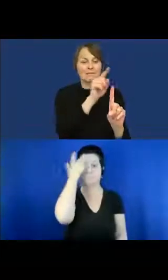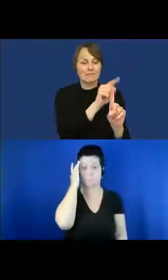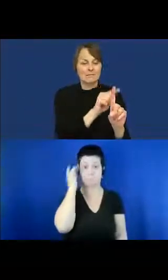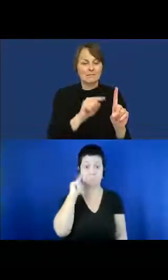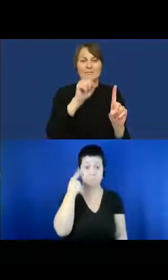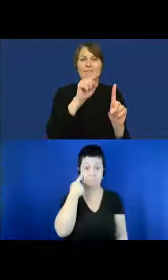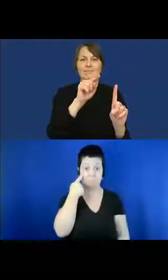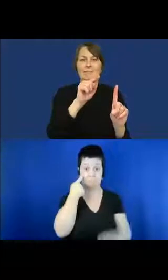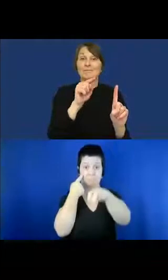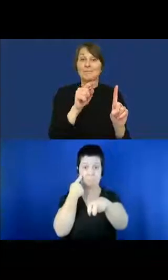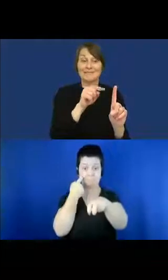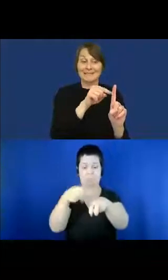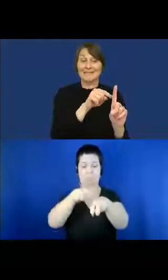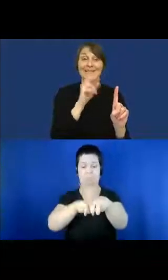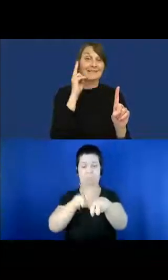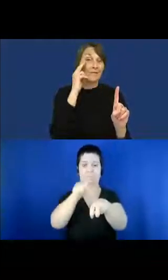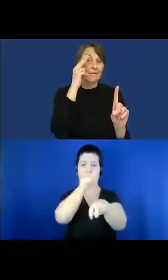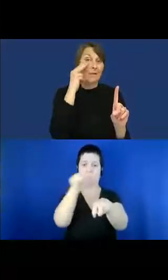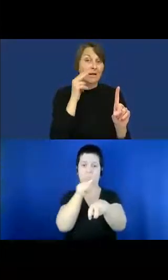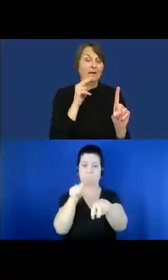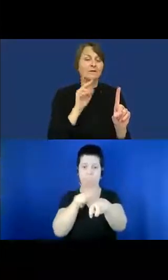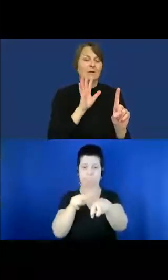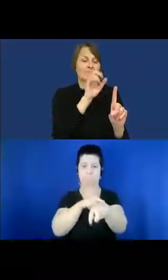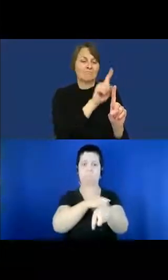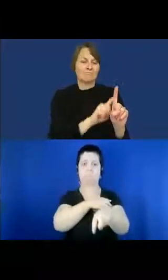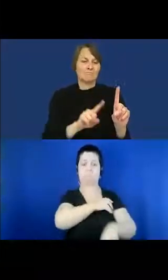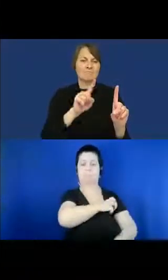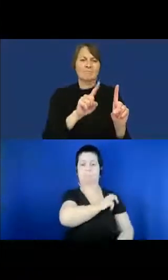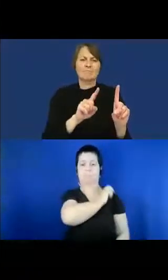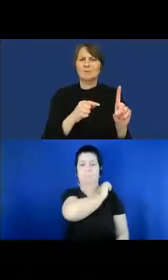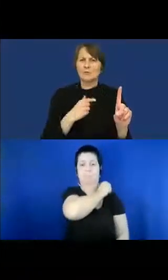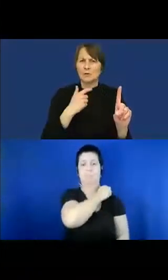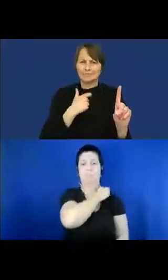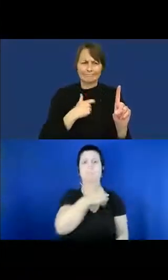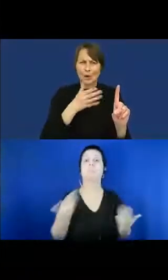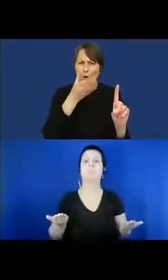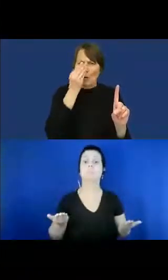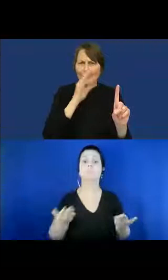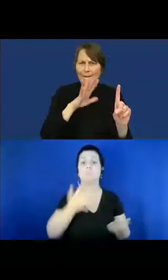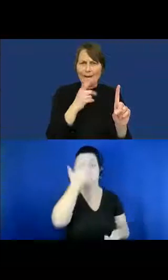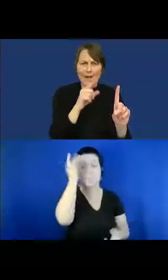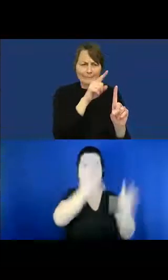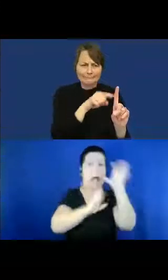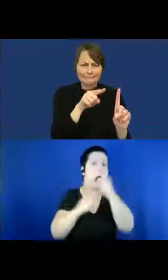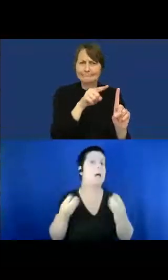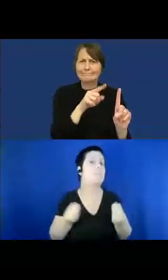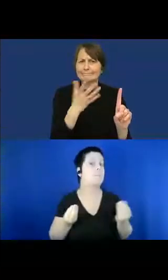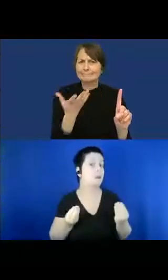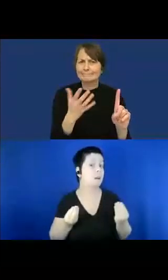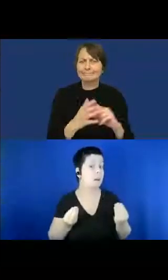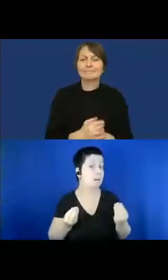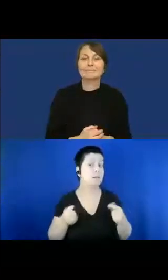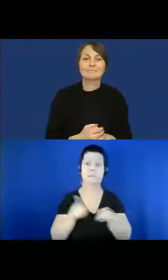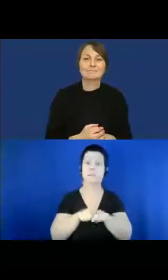blindness. So how can a person learn these signs? And also, more importantly,